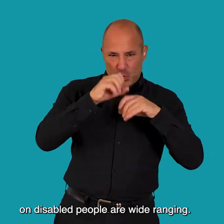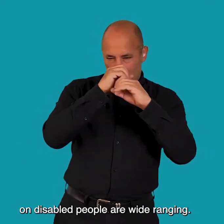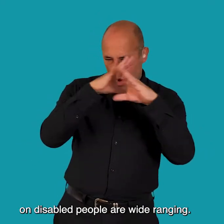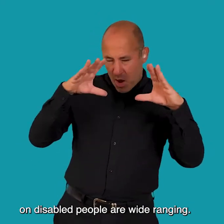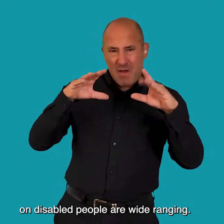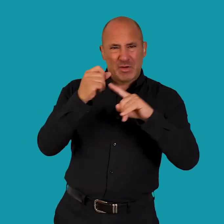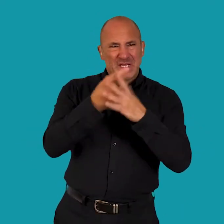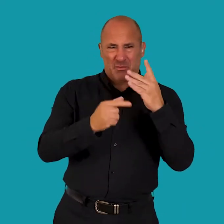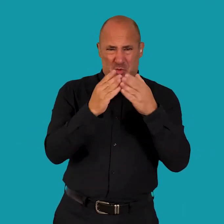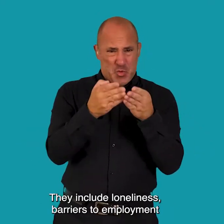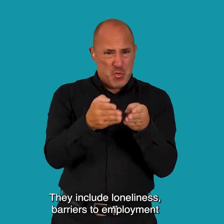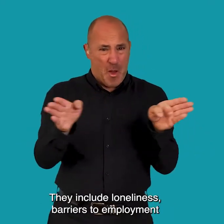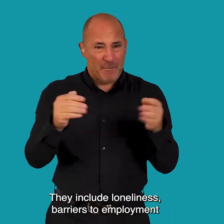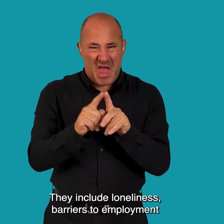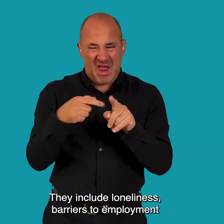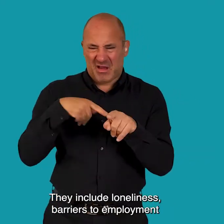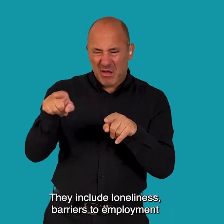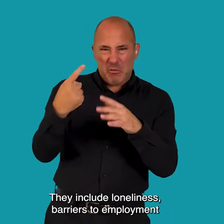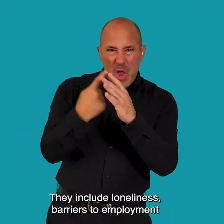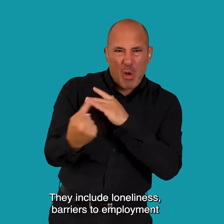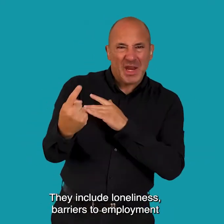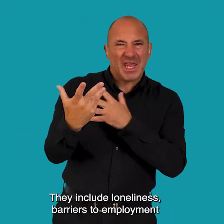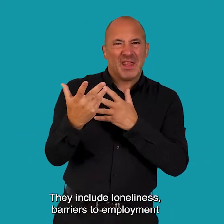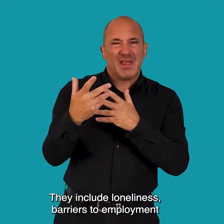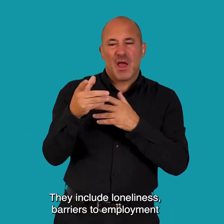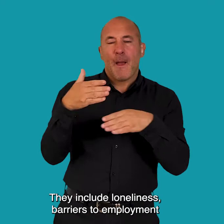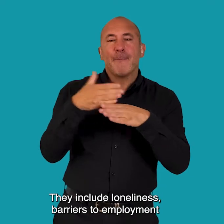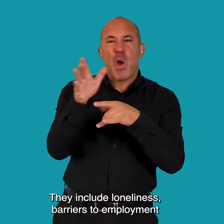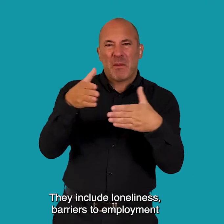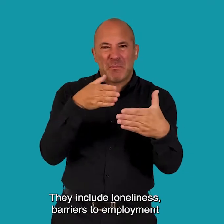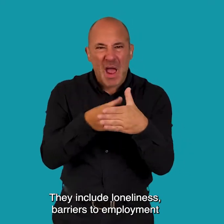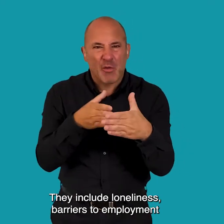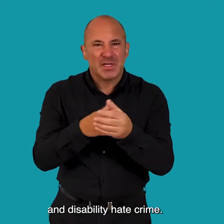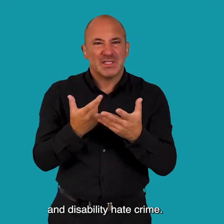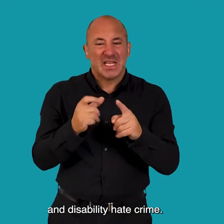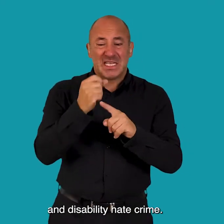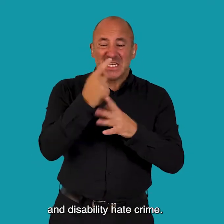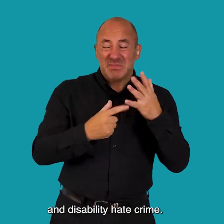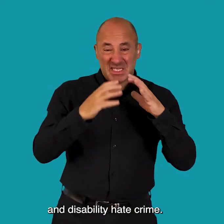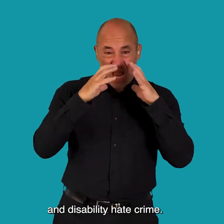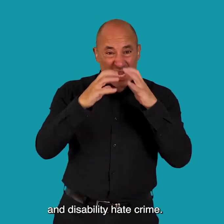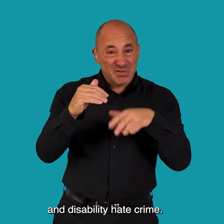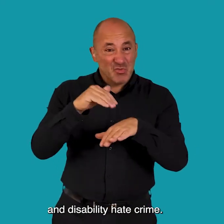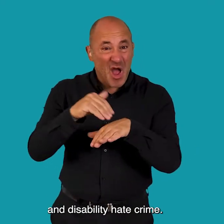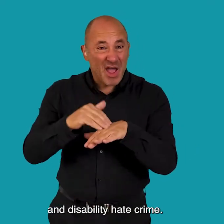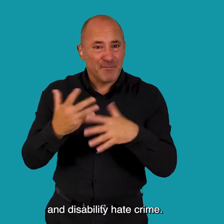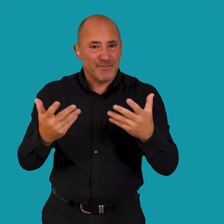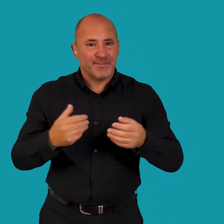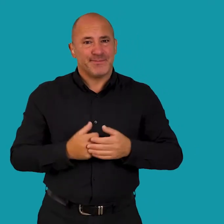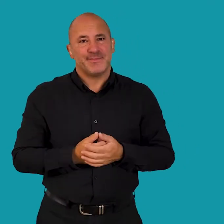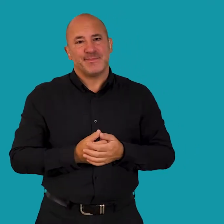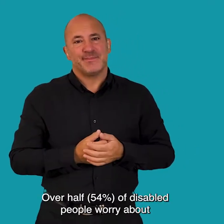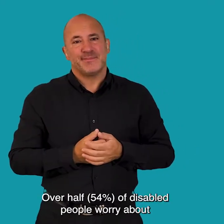wide-ranging. They include loneliness, barriers to employment and disability hate crime. Over